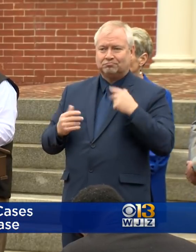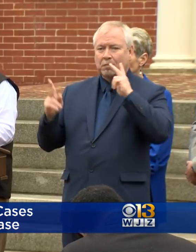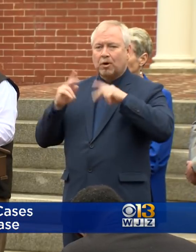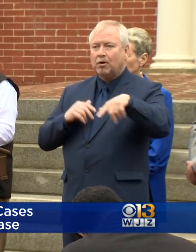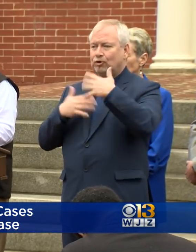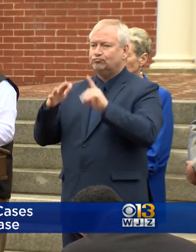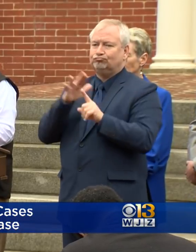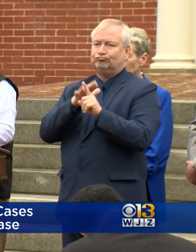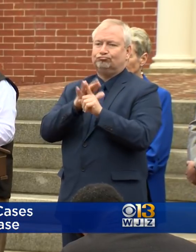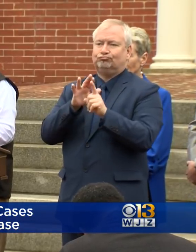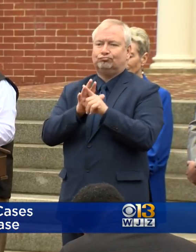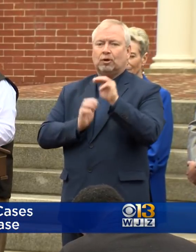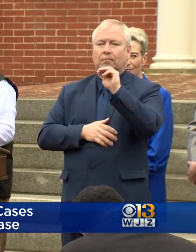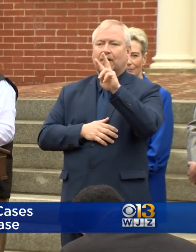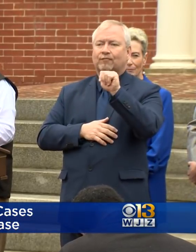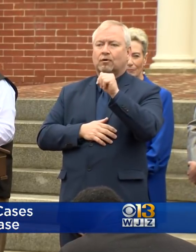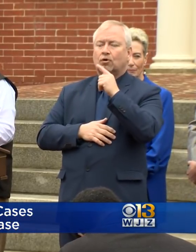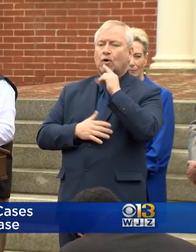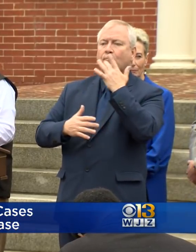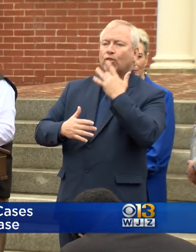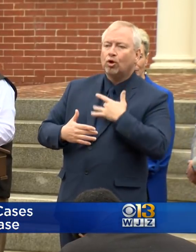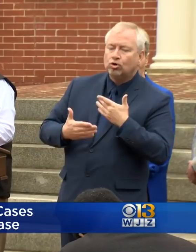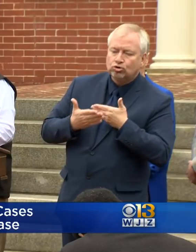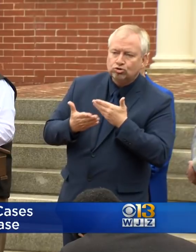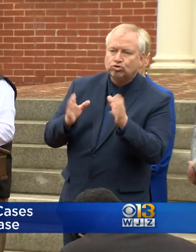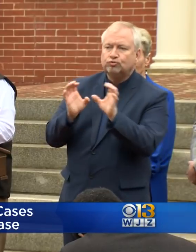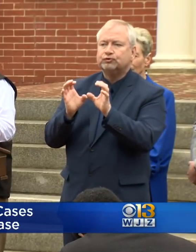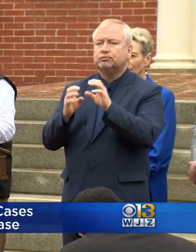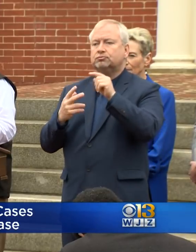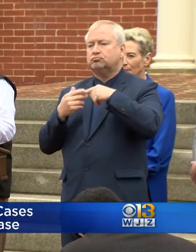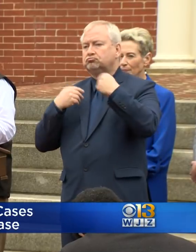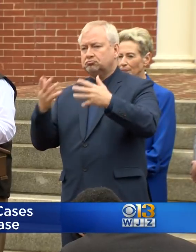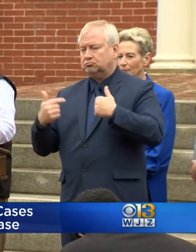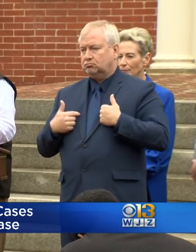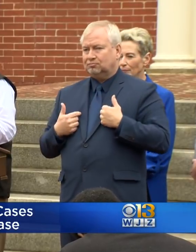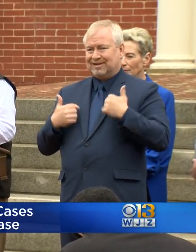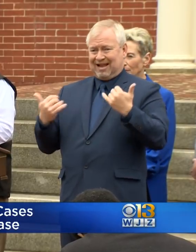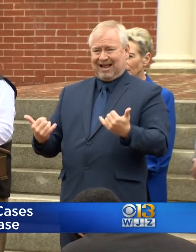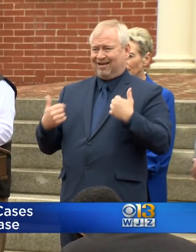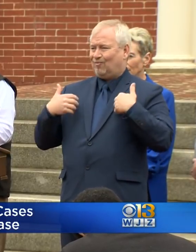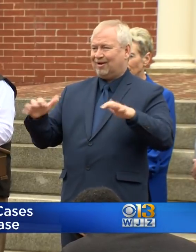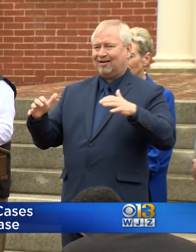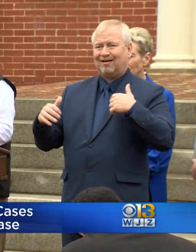MVA with their birth certificates and all this stuff they have that they can't do online.